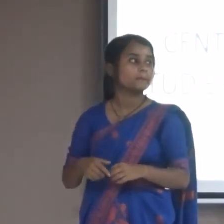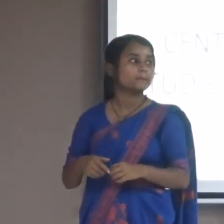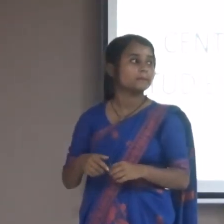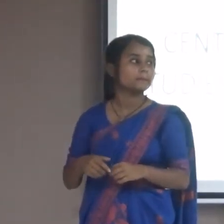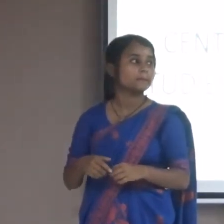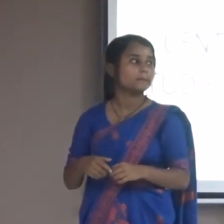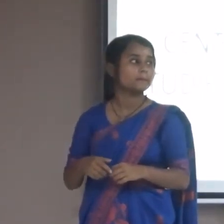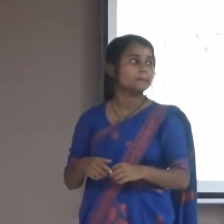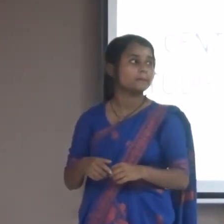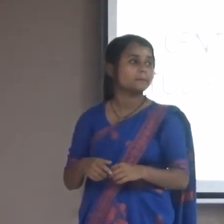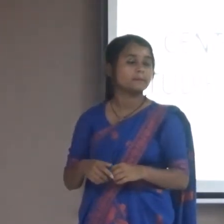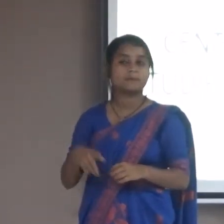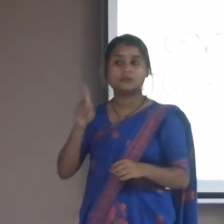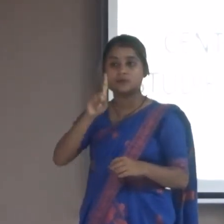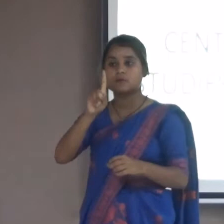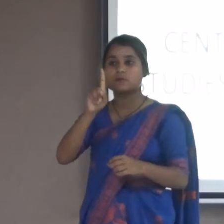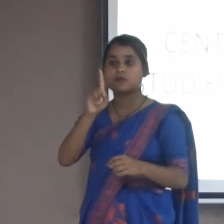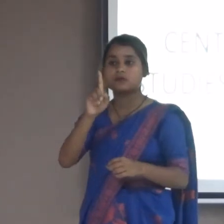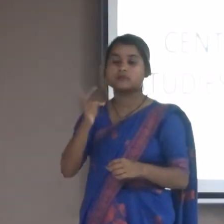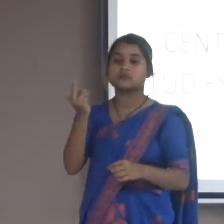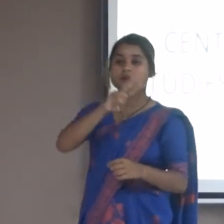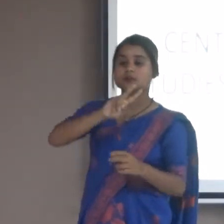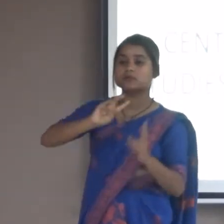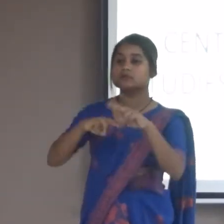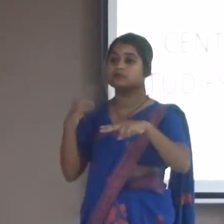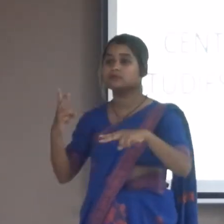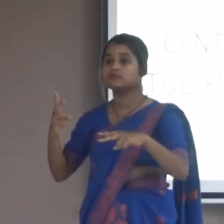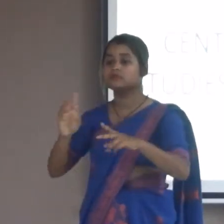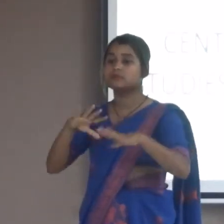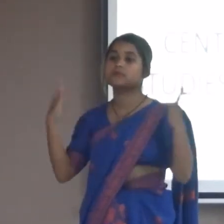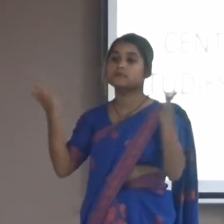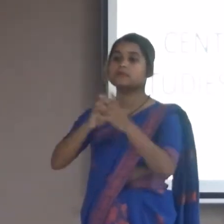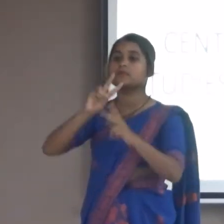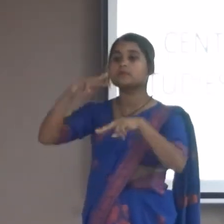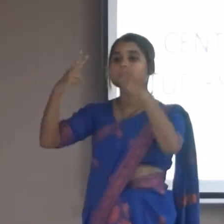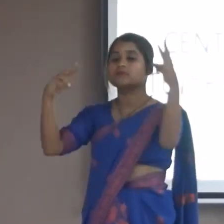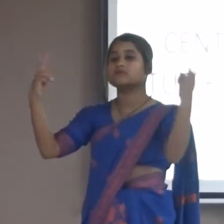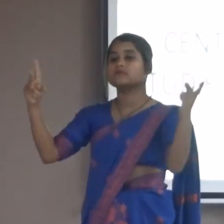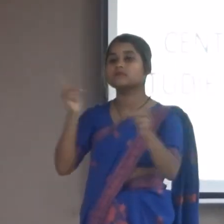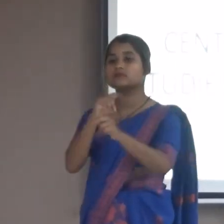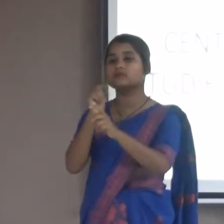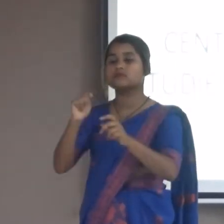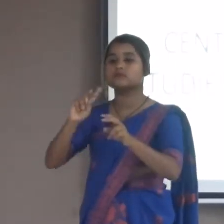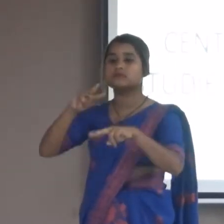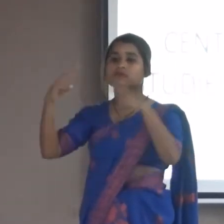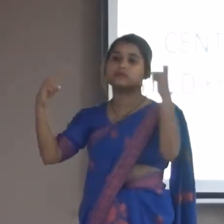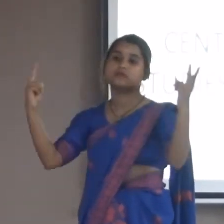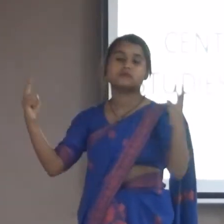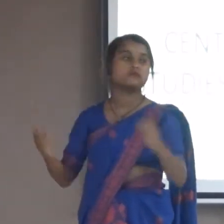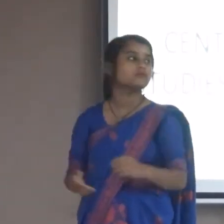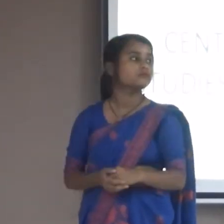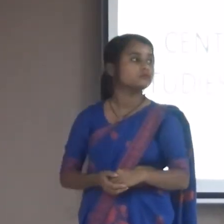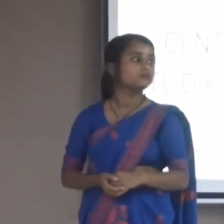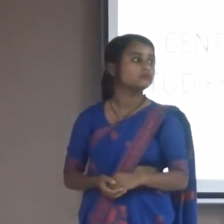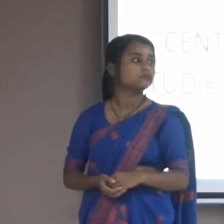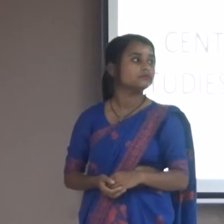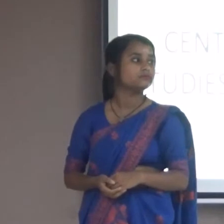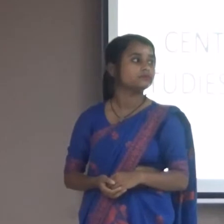be one-dimensional or unidimensional, it can be multiple prejudices and working at multiple levels.